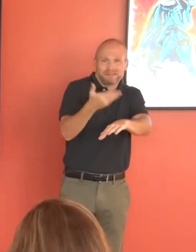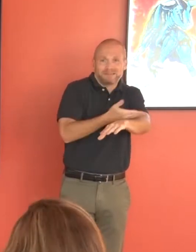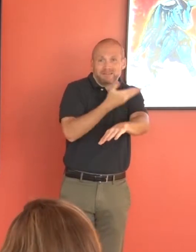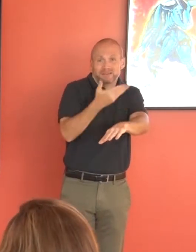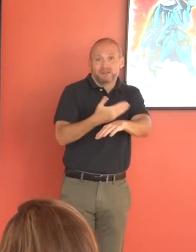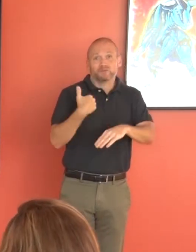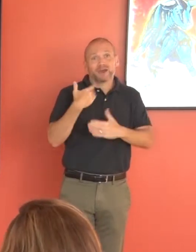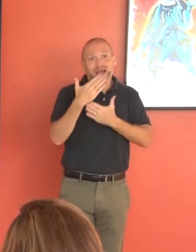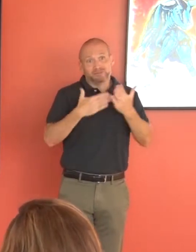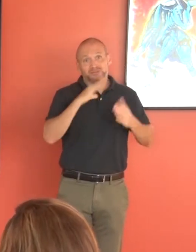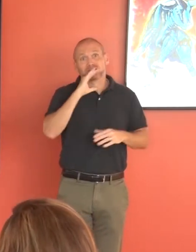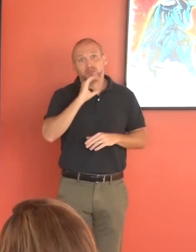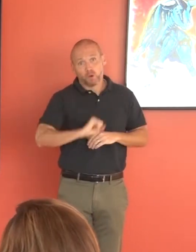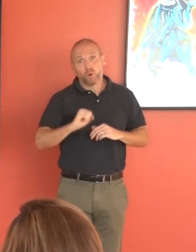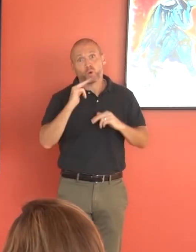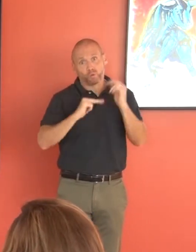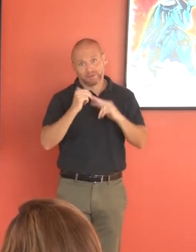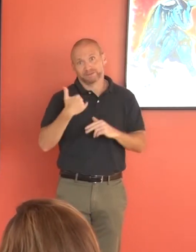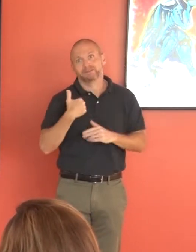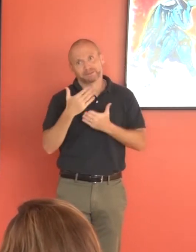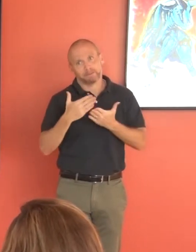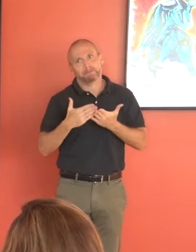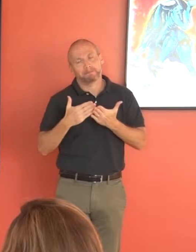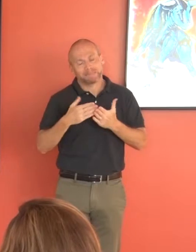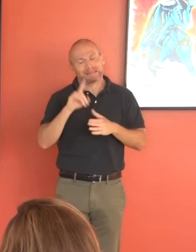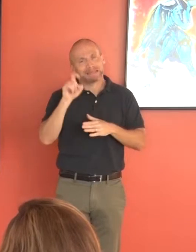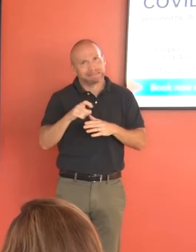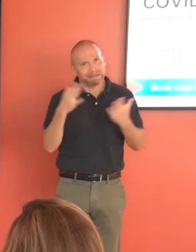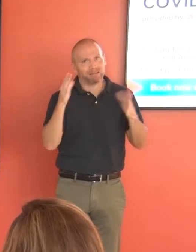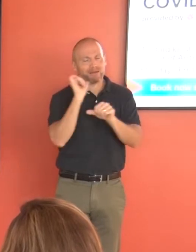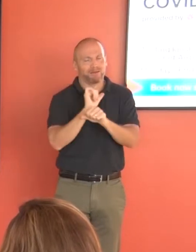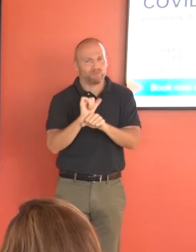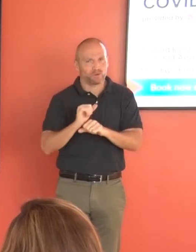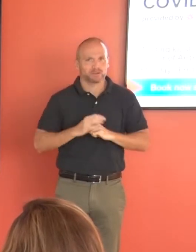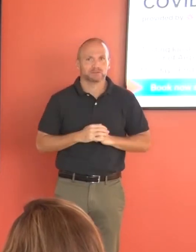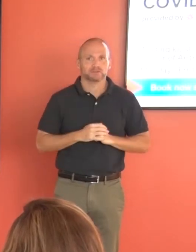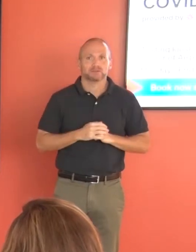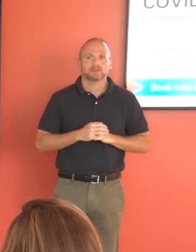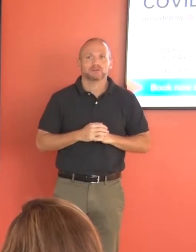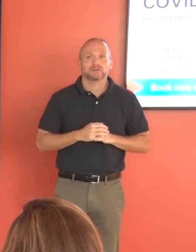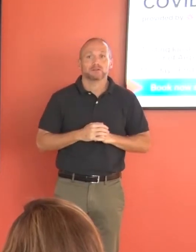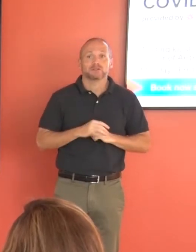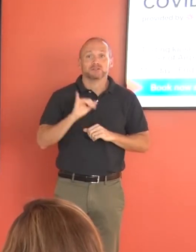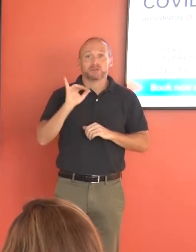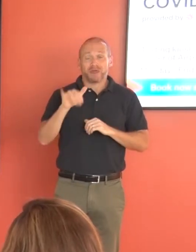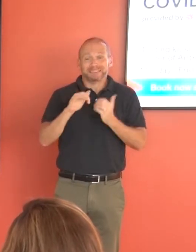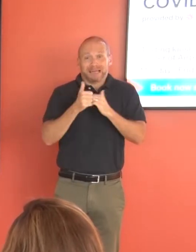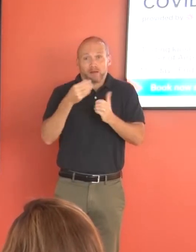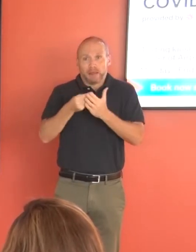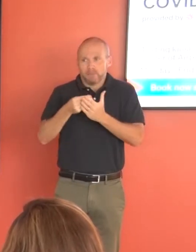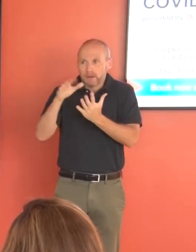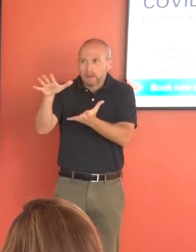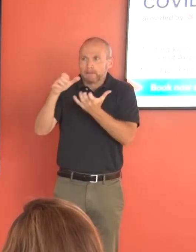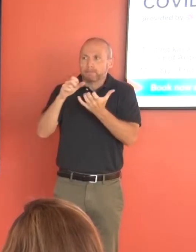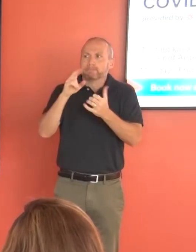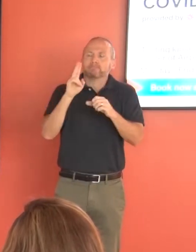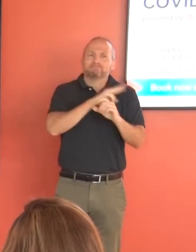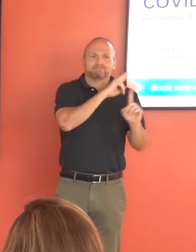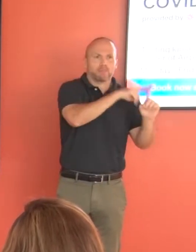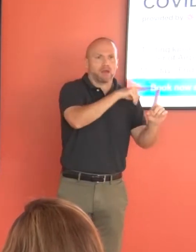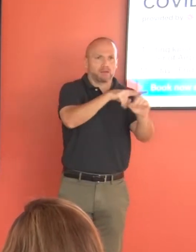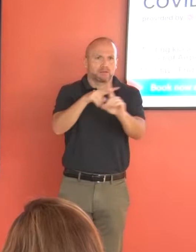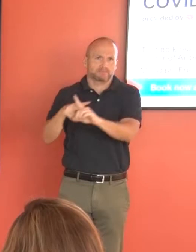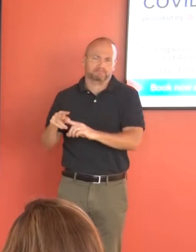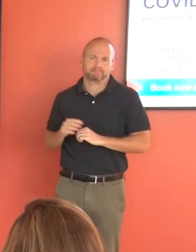some very old facilities that needed a lot of work. So that's what we've been using that for.